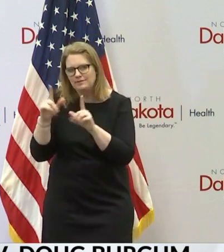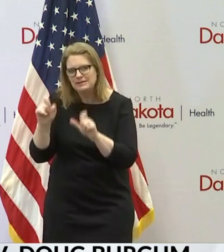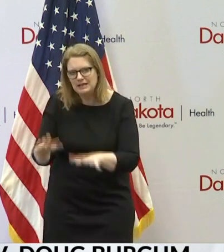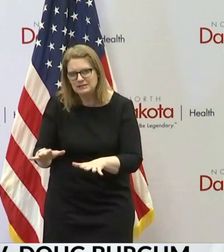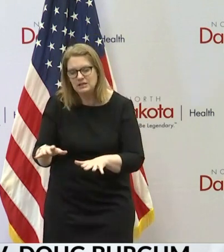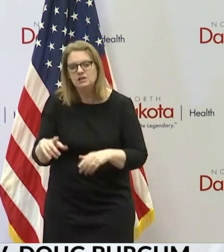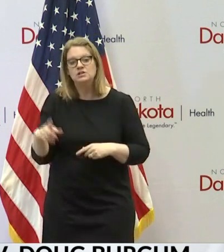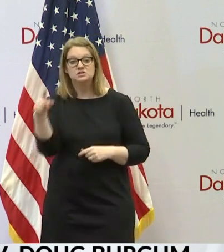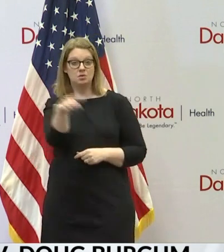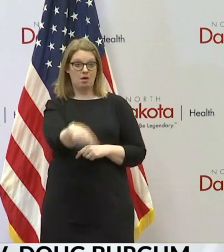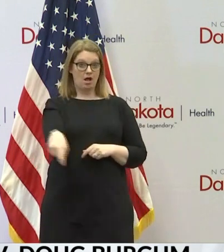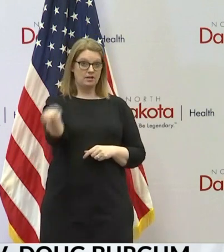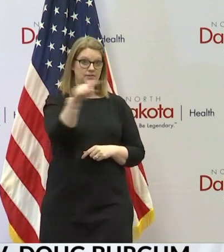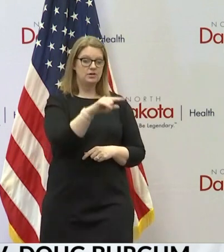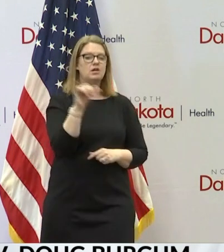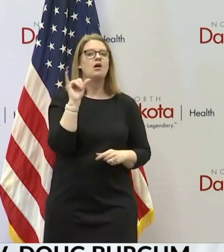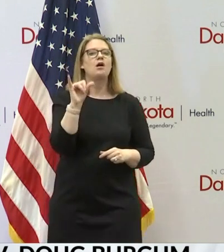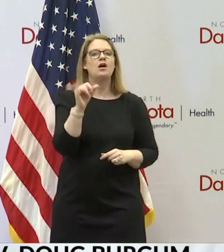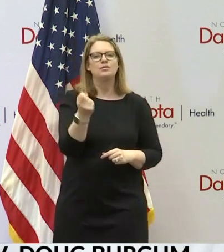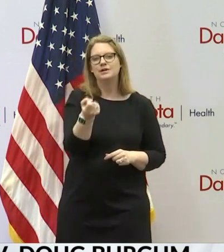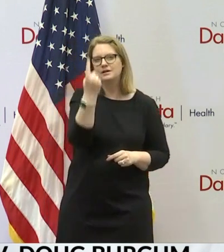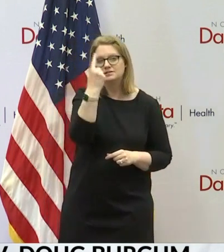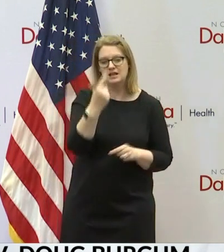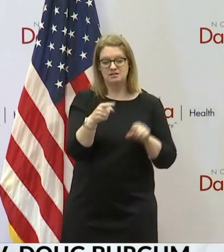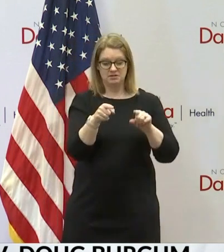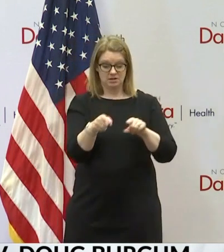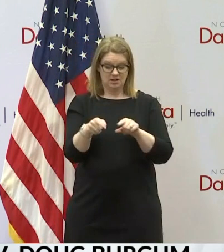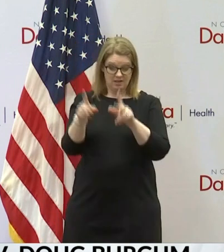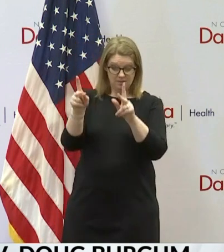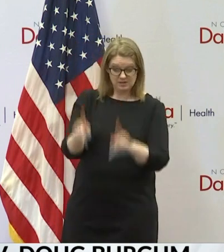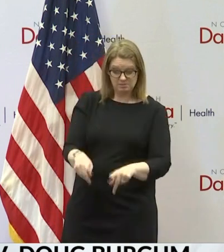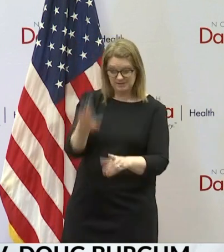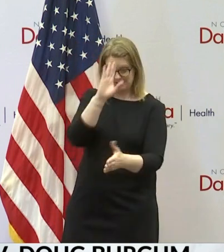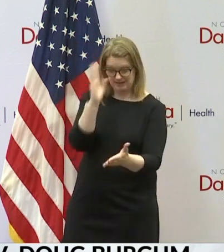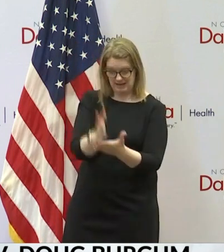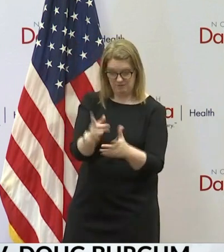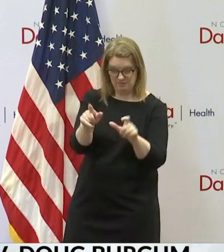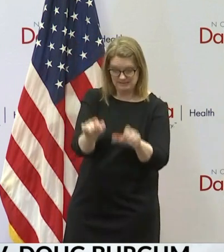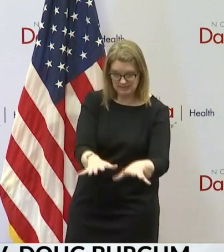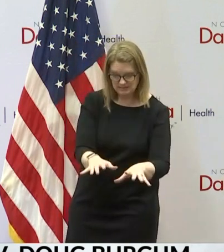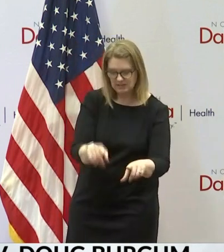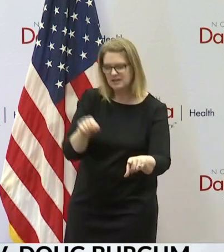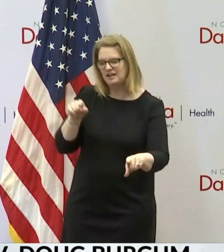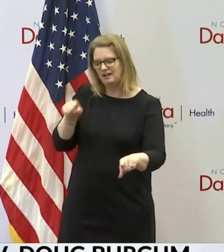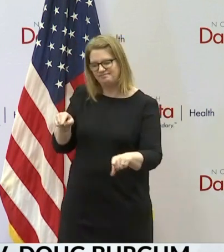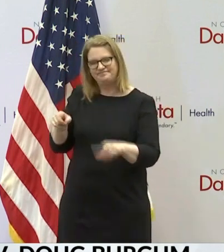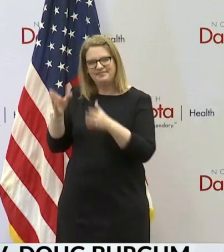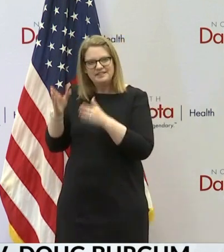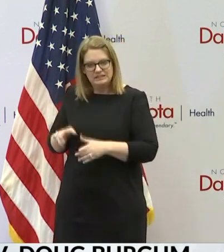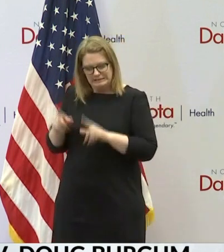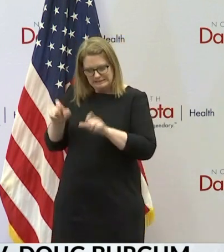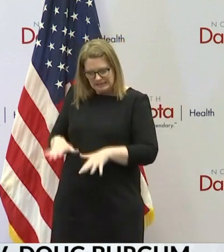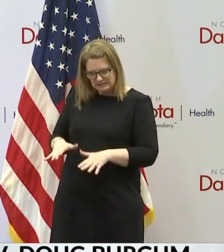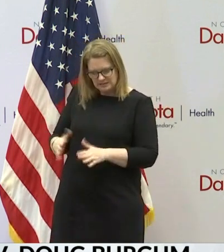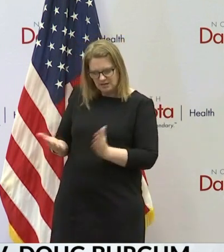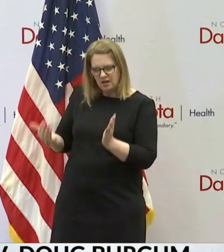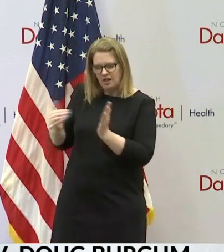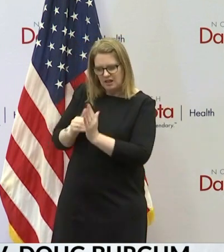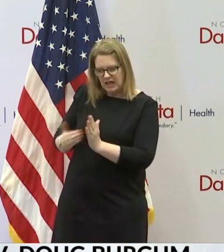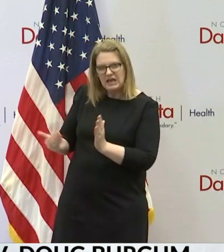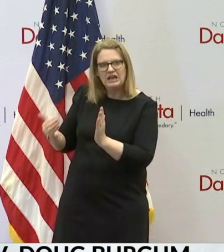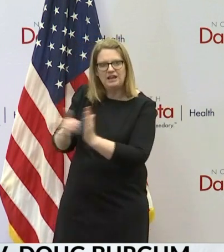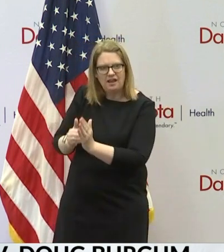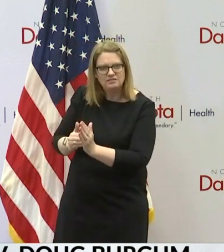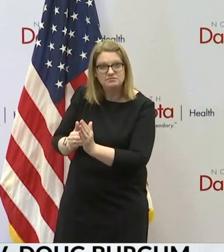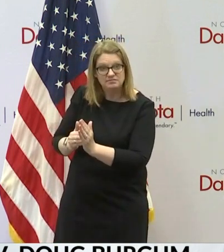public understand when we're testing someone who's never been tested before versus testing someone who is a part of a serial testing